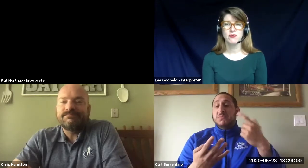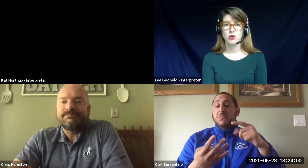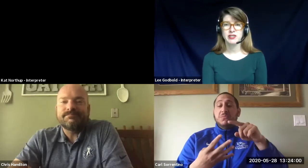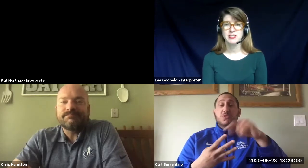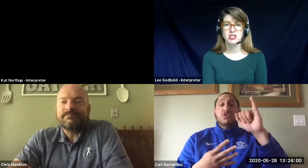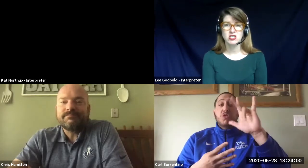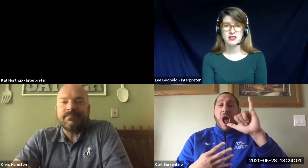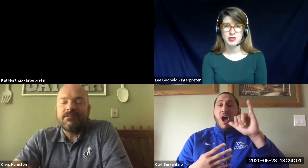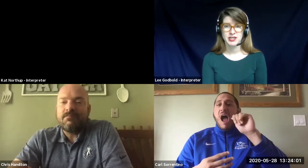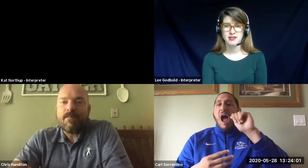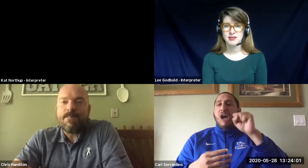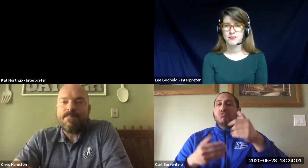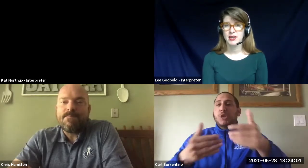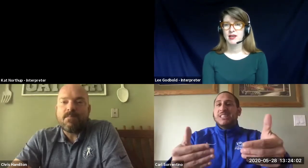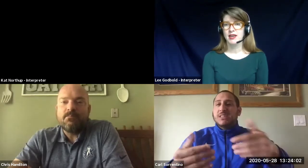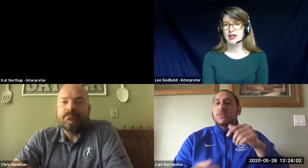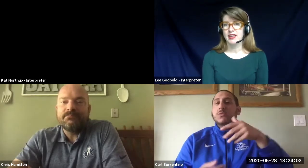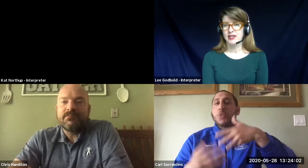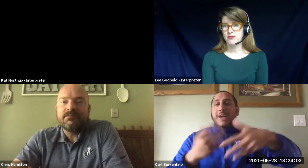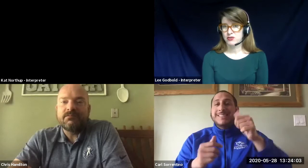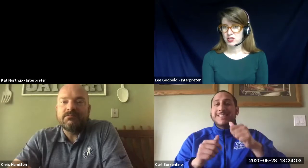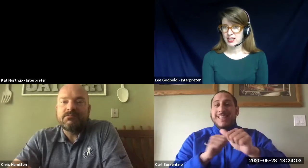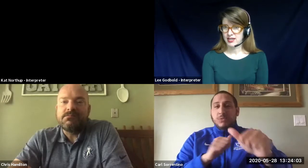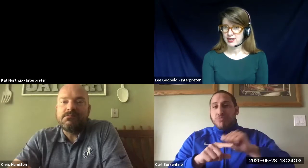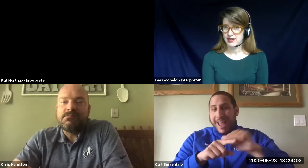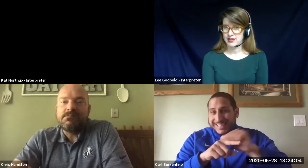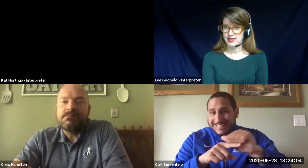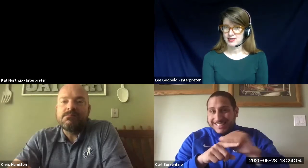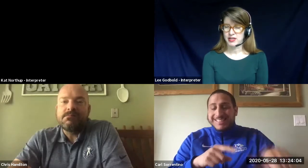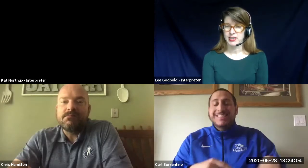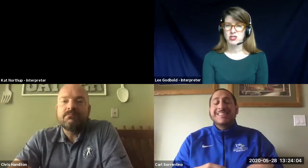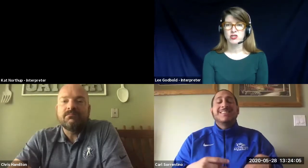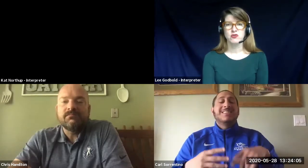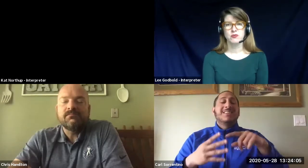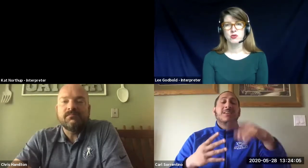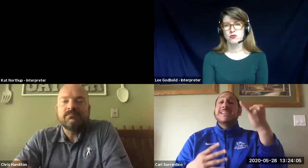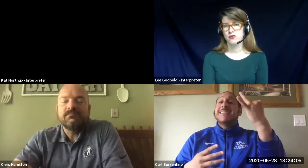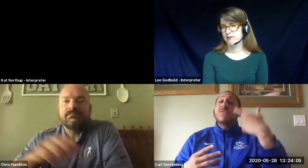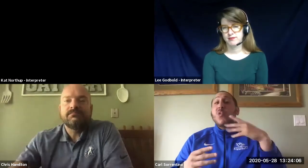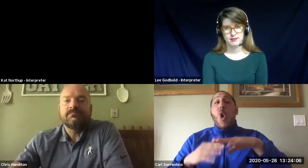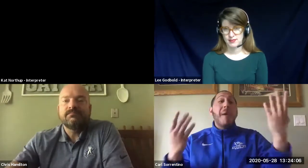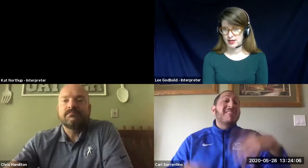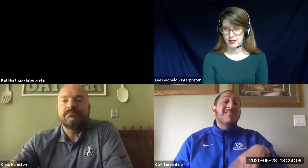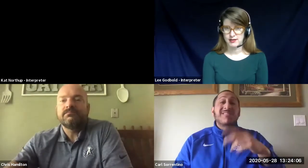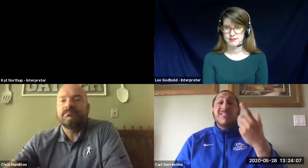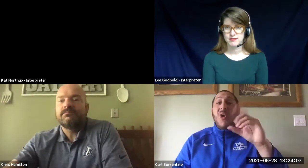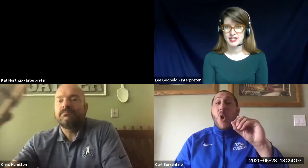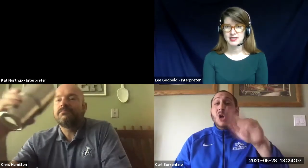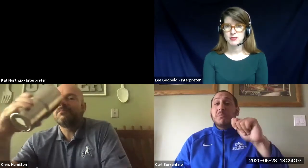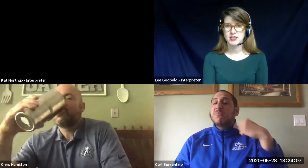4 contingency plans. If July, that's the plan to move as expected